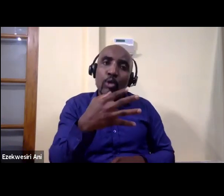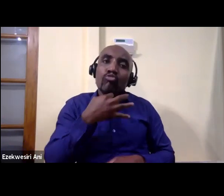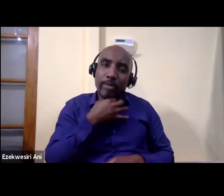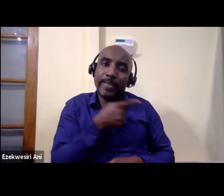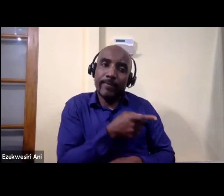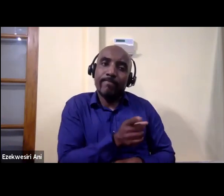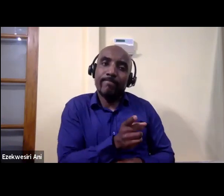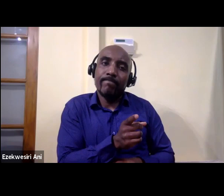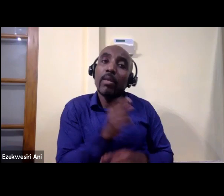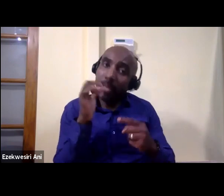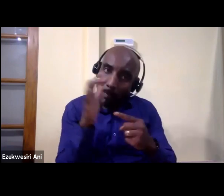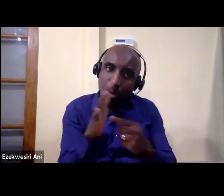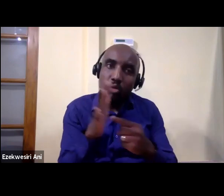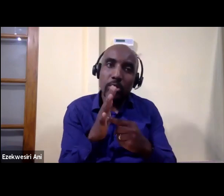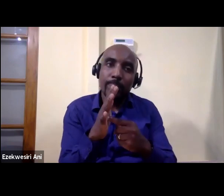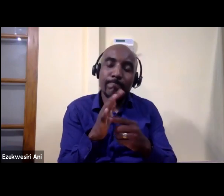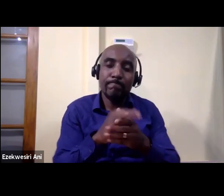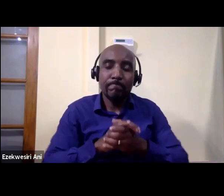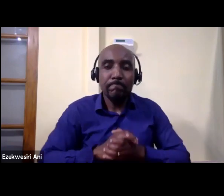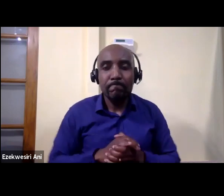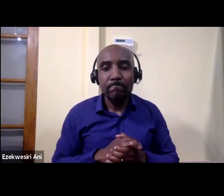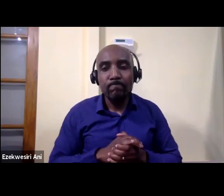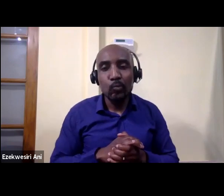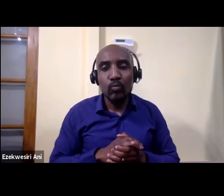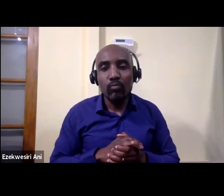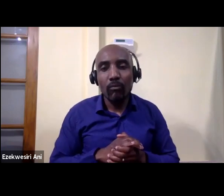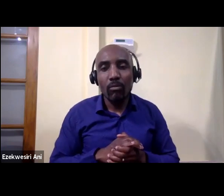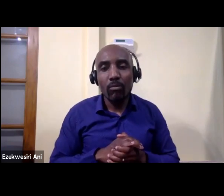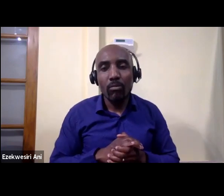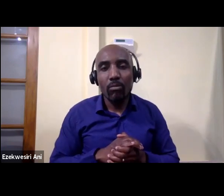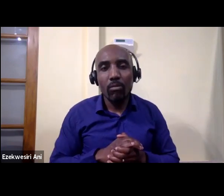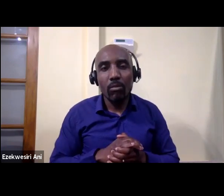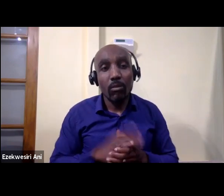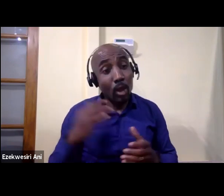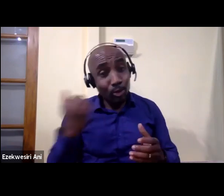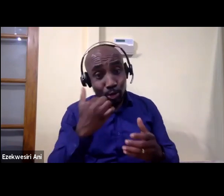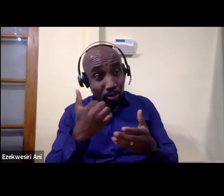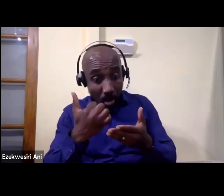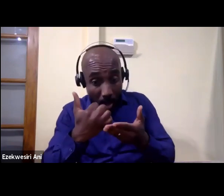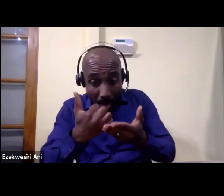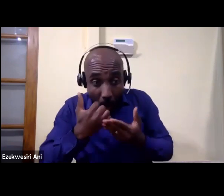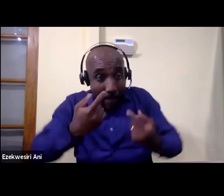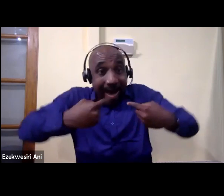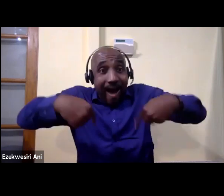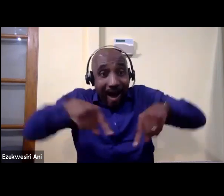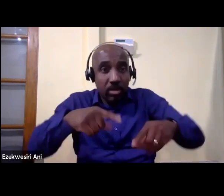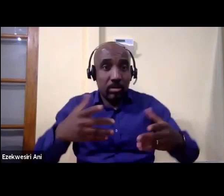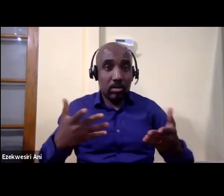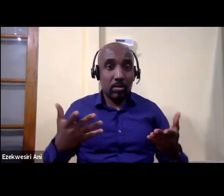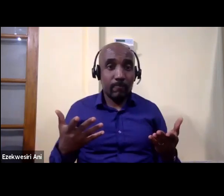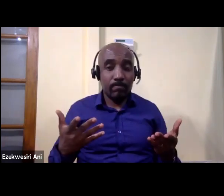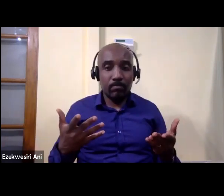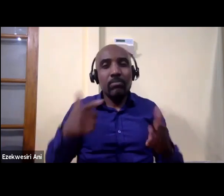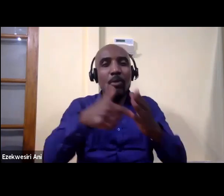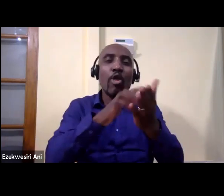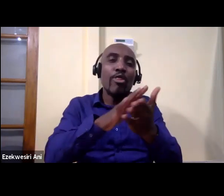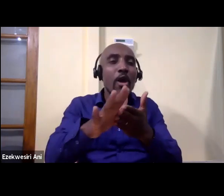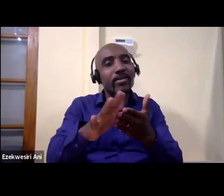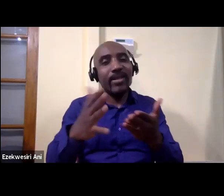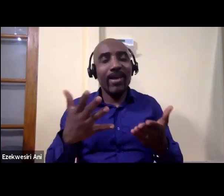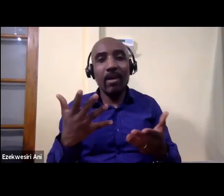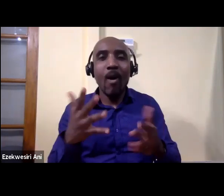very important that it should look into what they can do for us. I know that every Thursday they come to